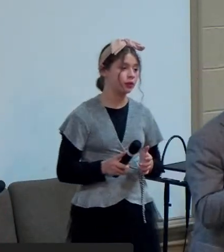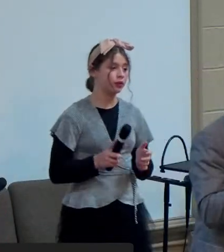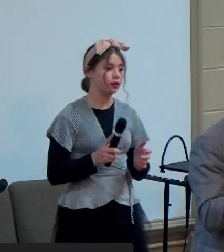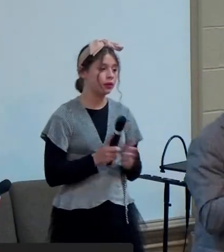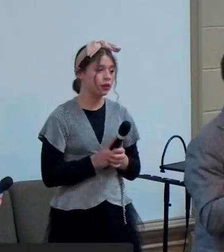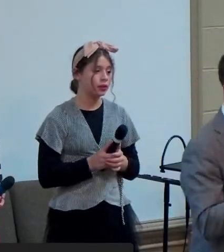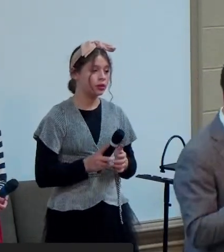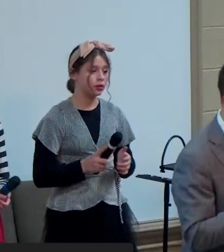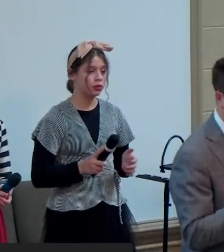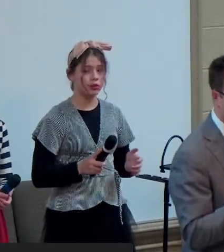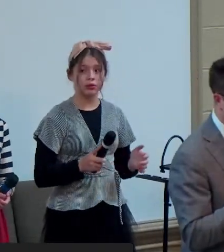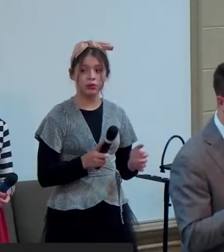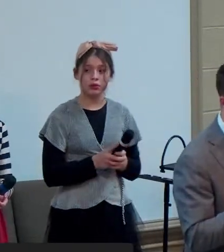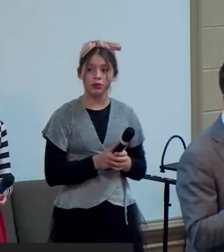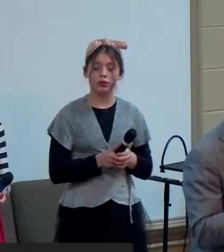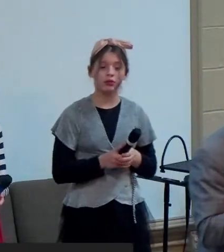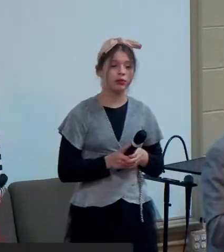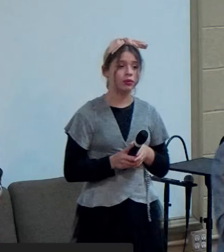going